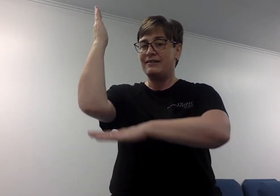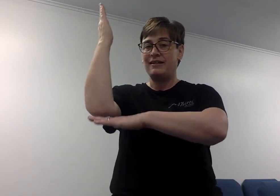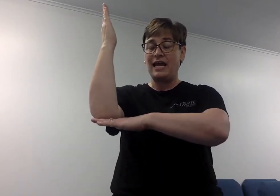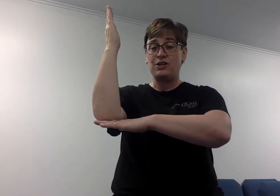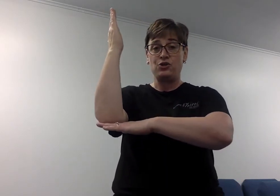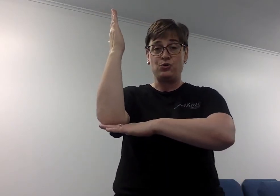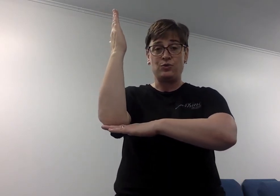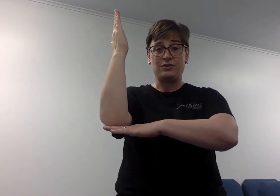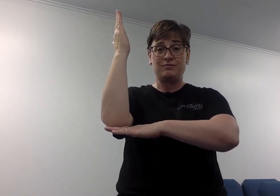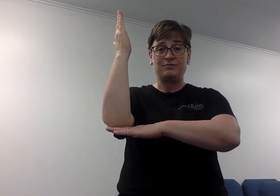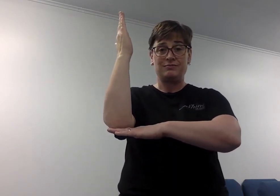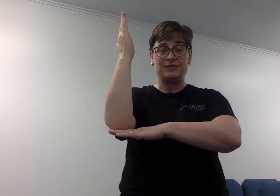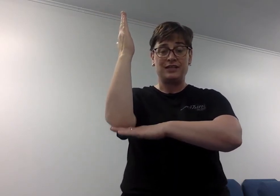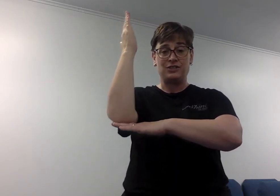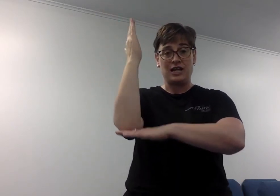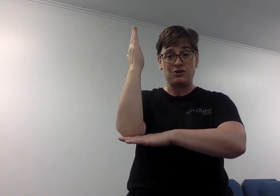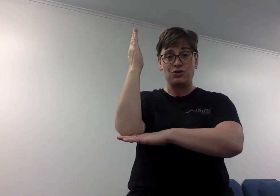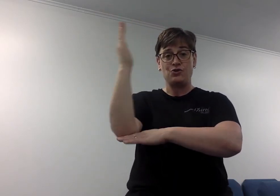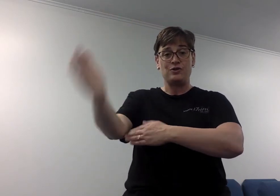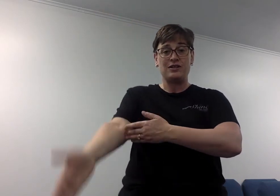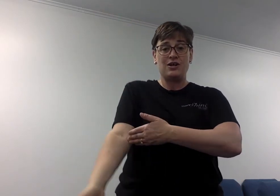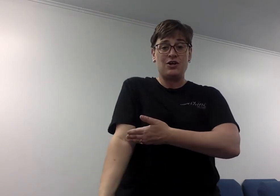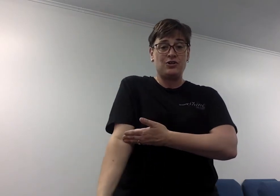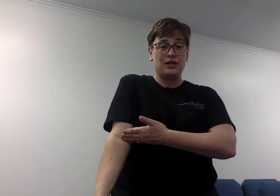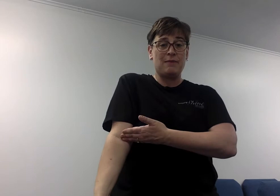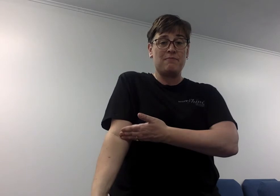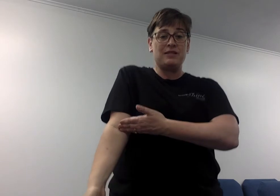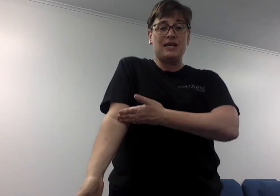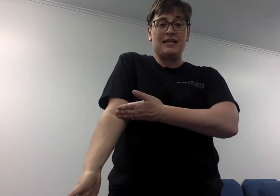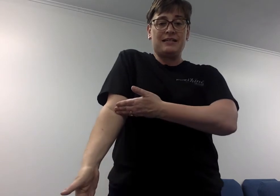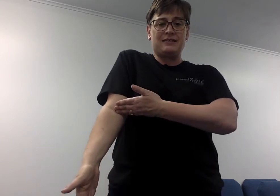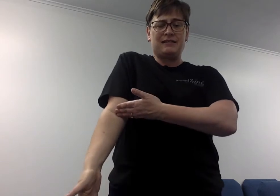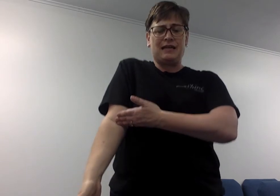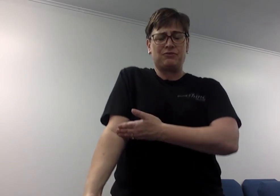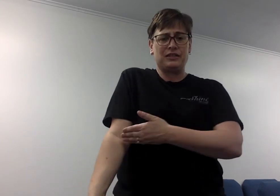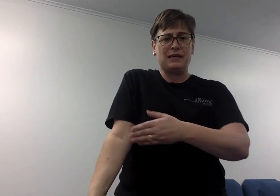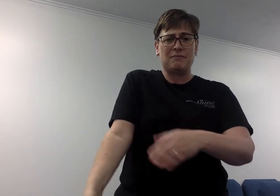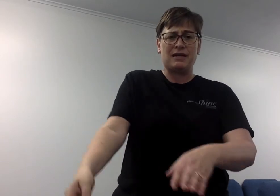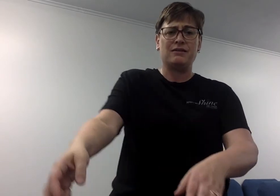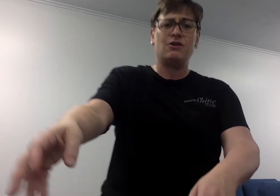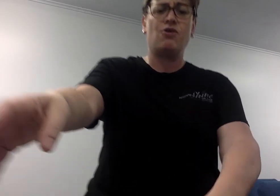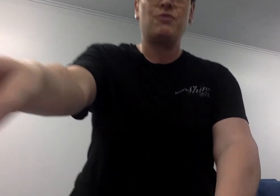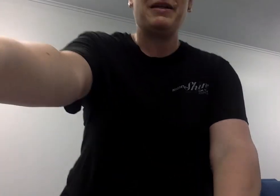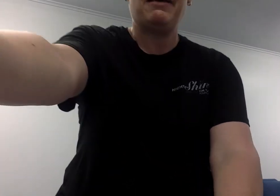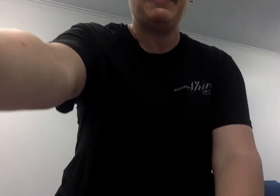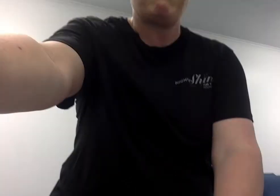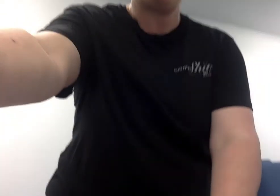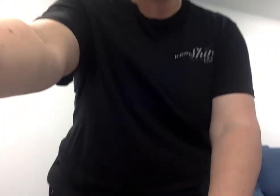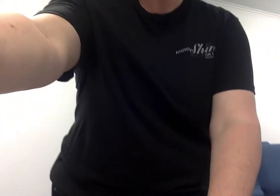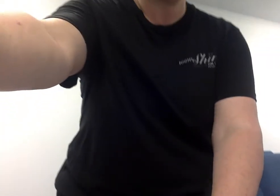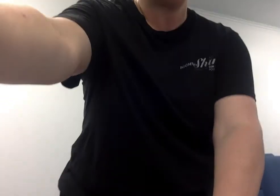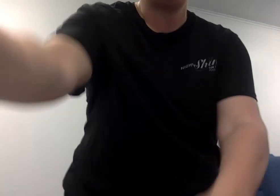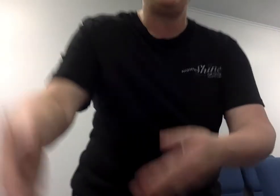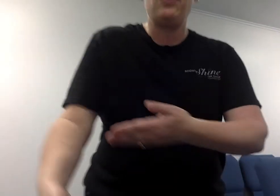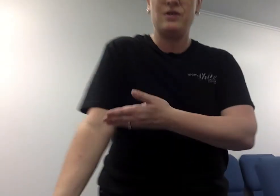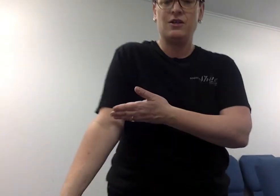and noon. Okay, so you got noon, you got midnight. I can't really get my arm down that far to show you,